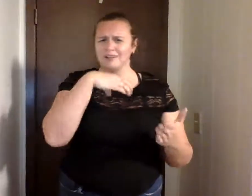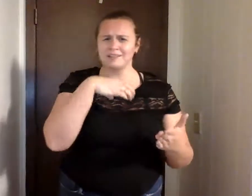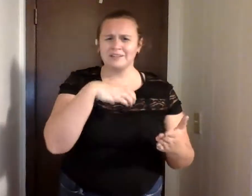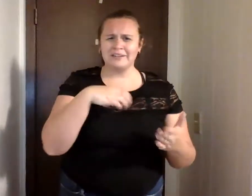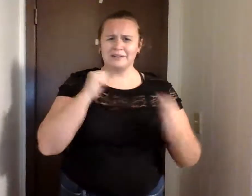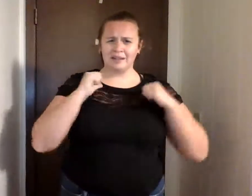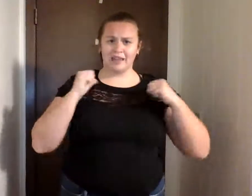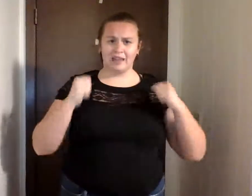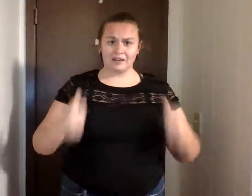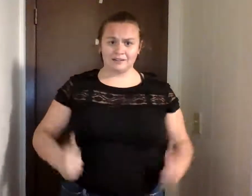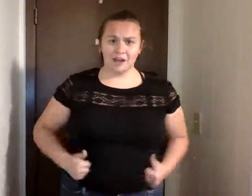anatomical illustrations.